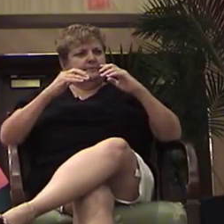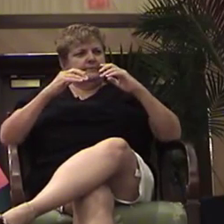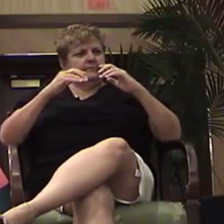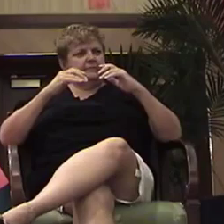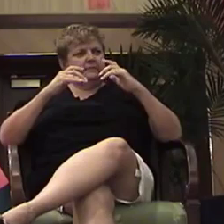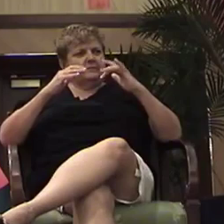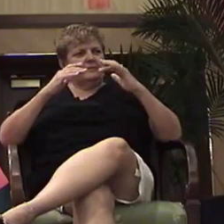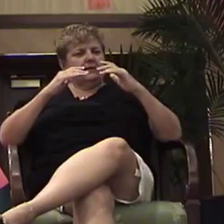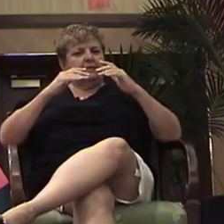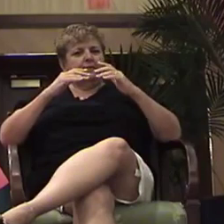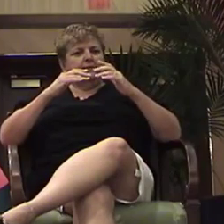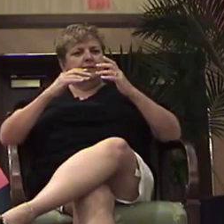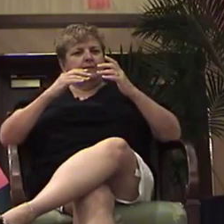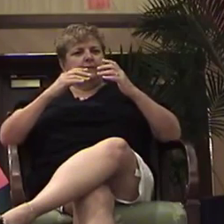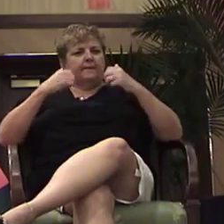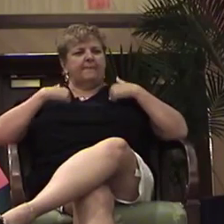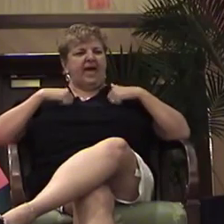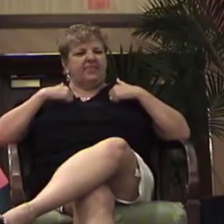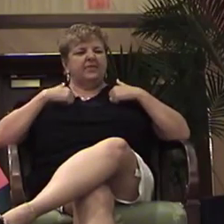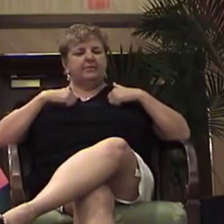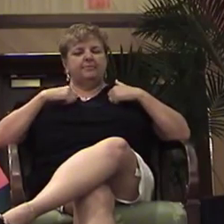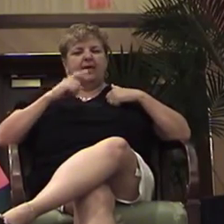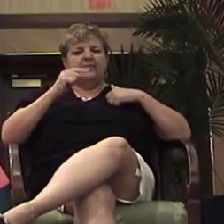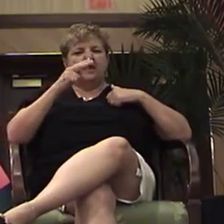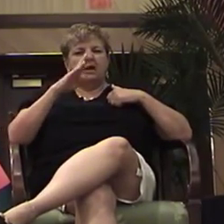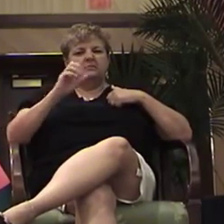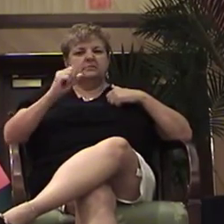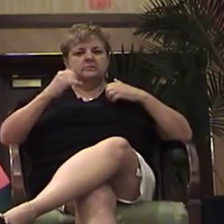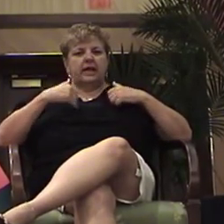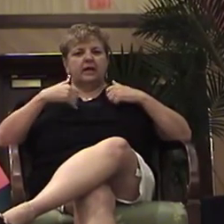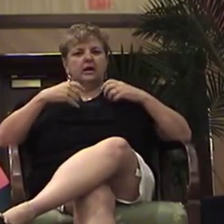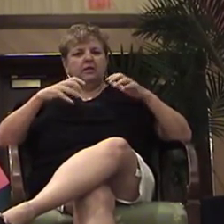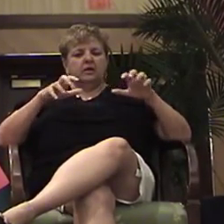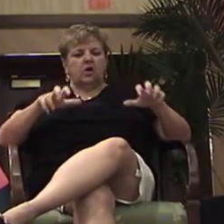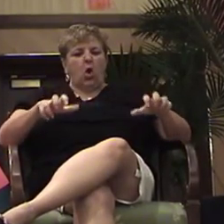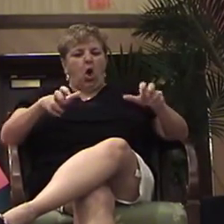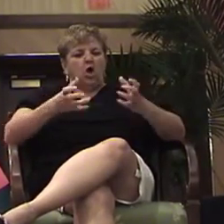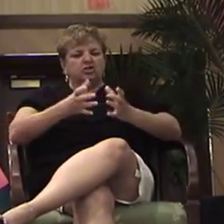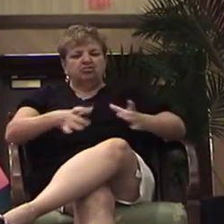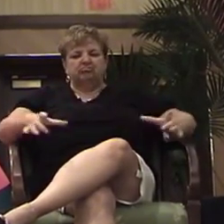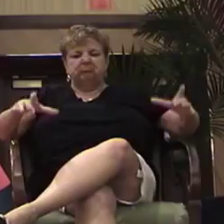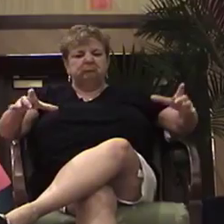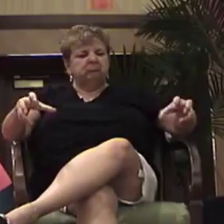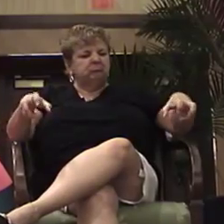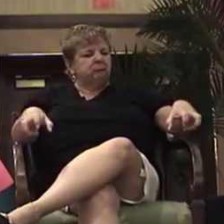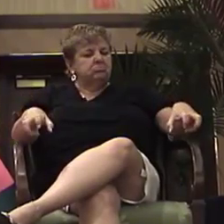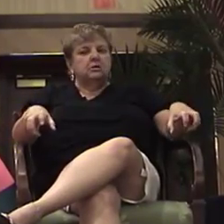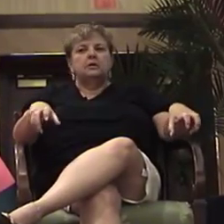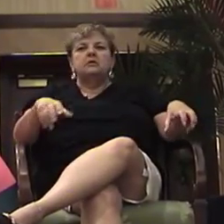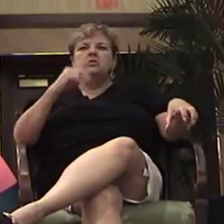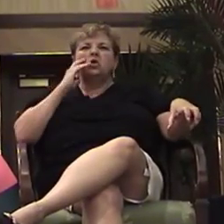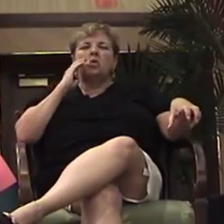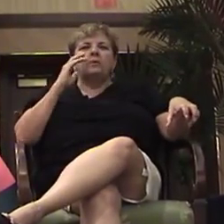the bathtubs. Remember those old claws in the bathtub? And the